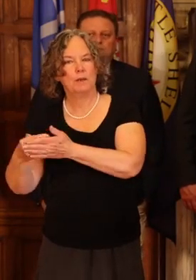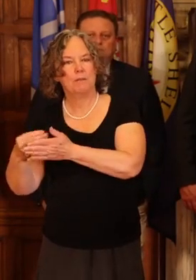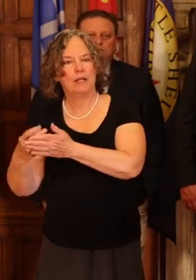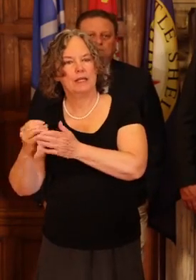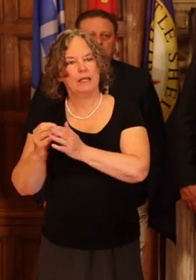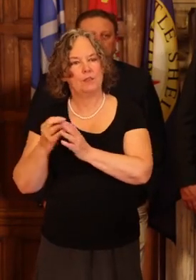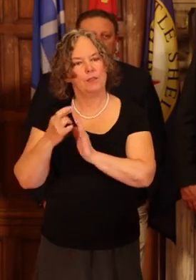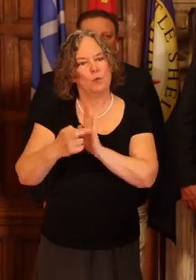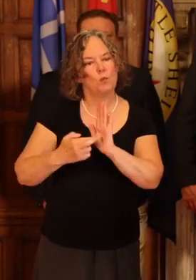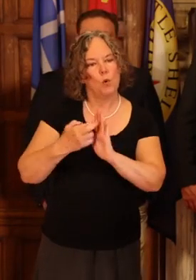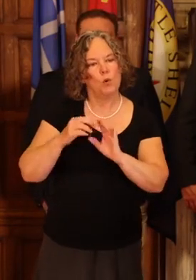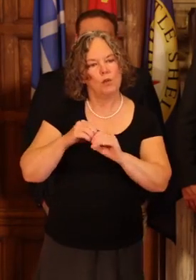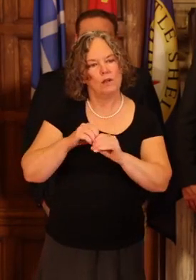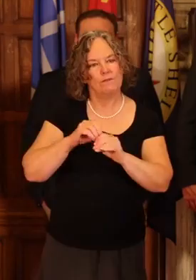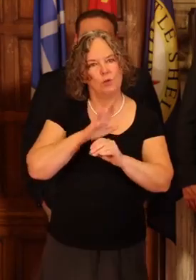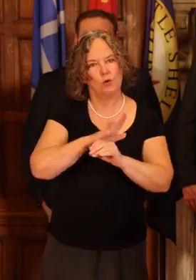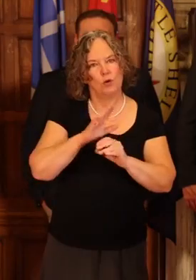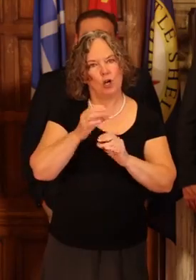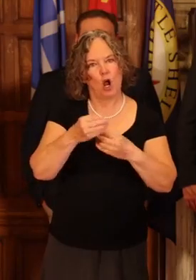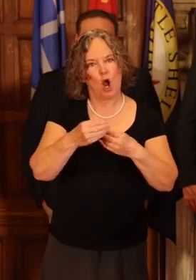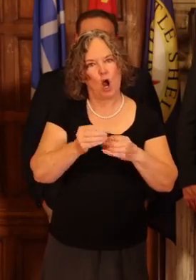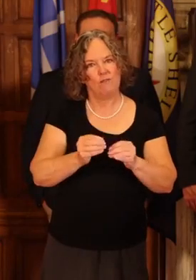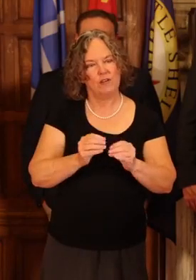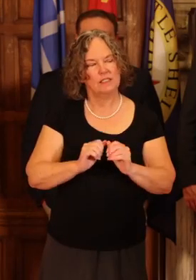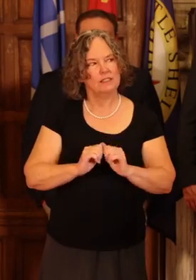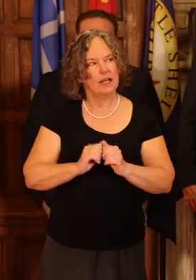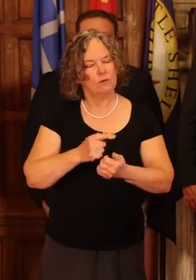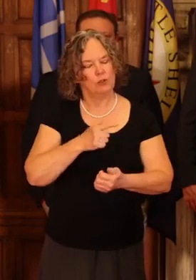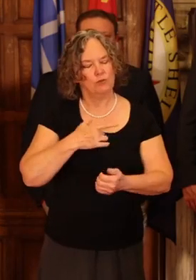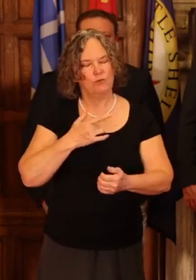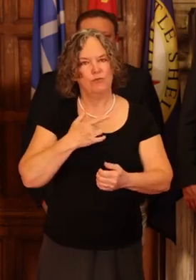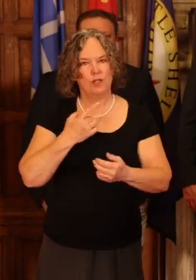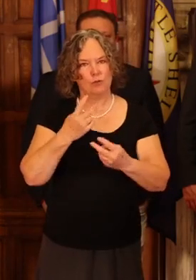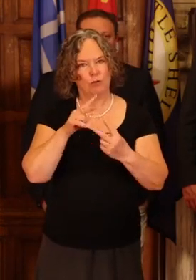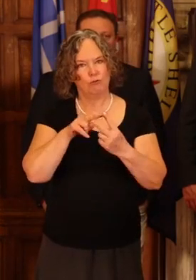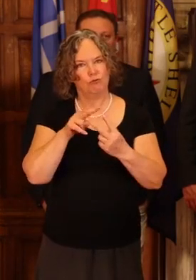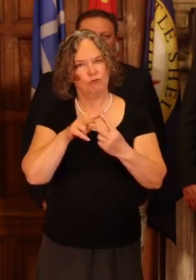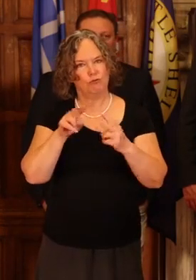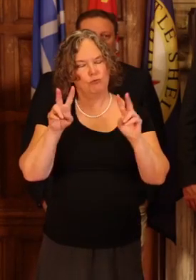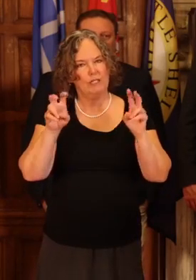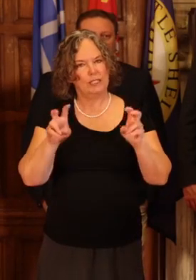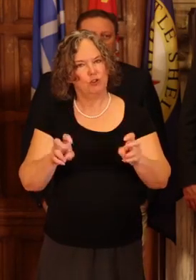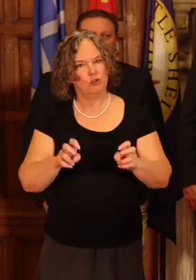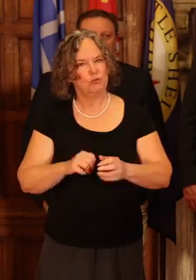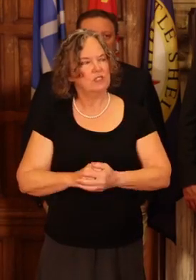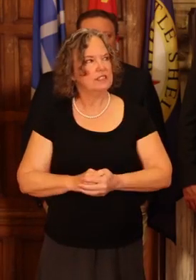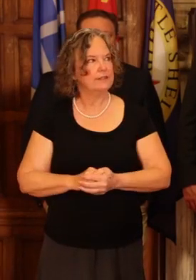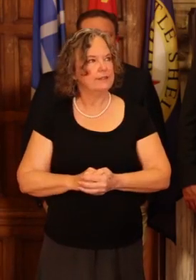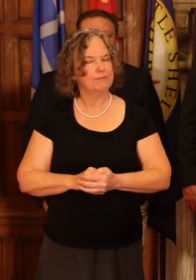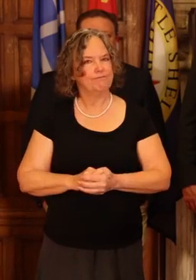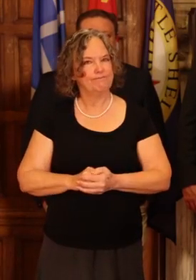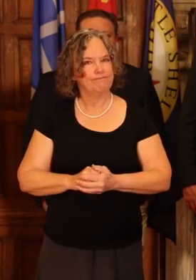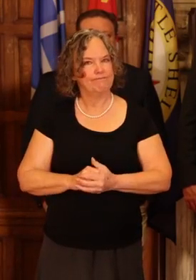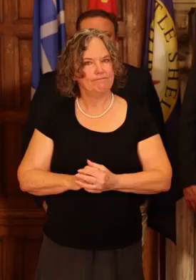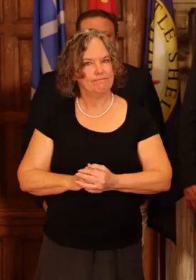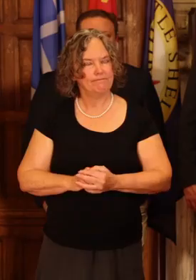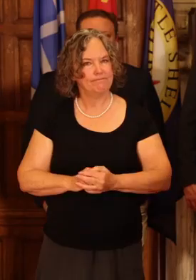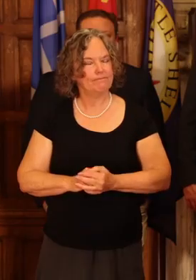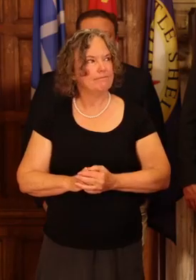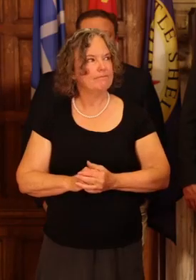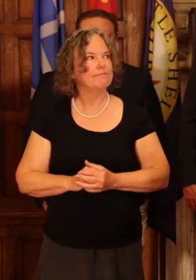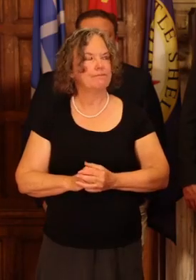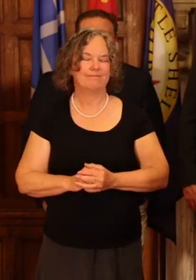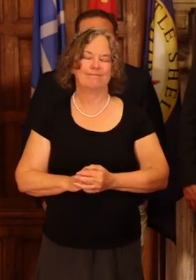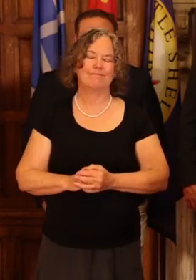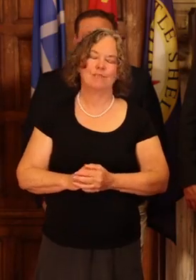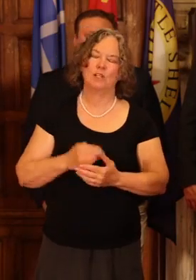this, and sort of how you feel about on both of those issues, kind of where the balance of power is, you're comfortable with how things start? Yeah,